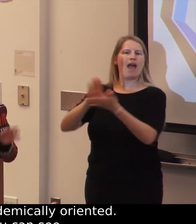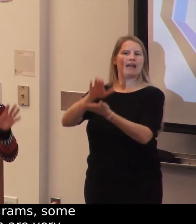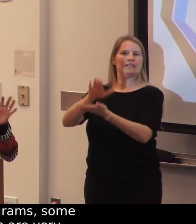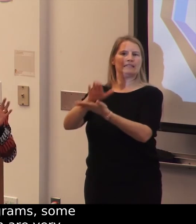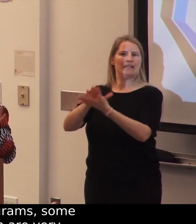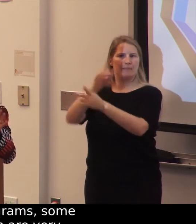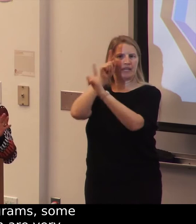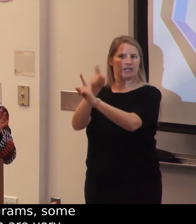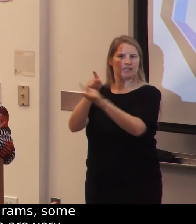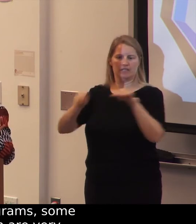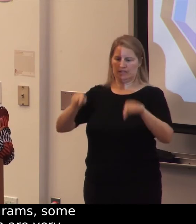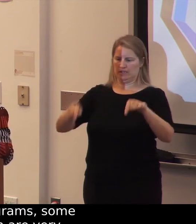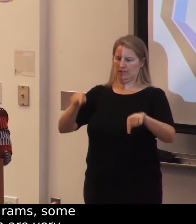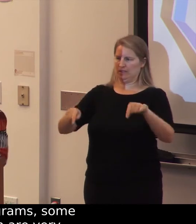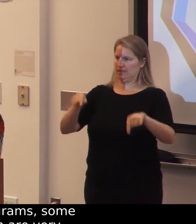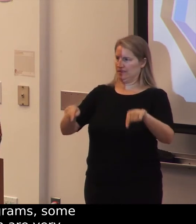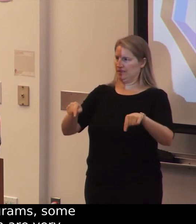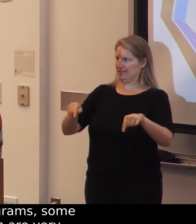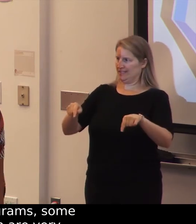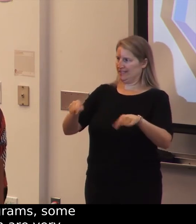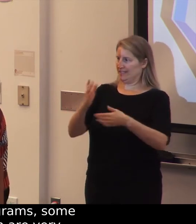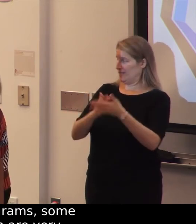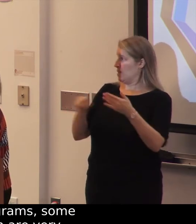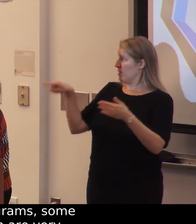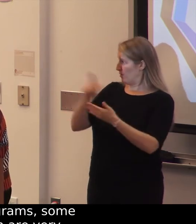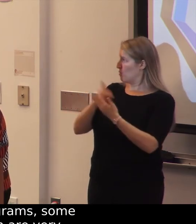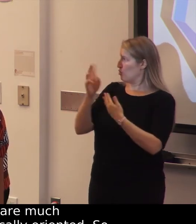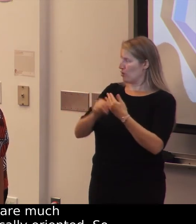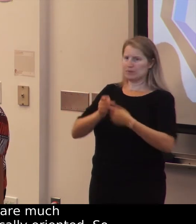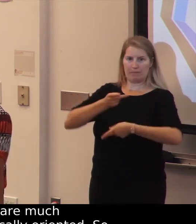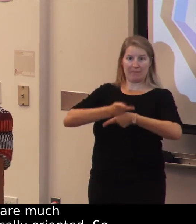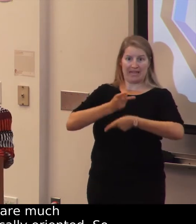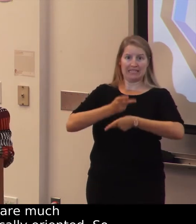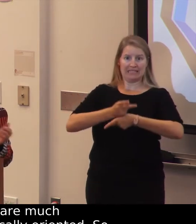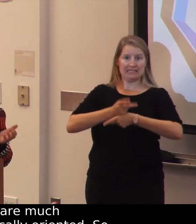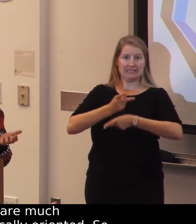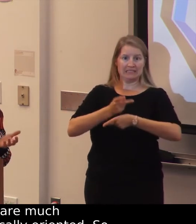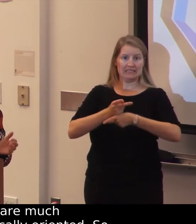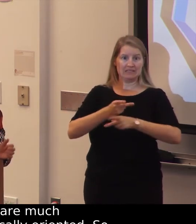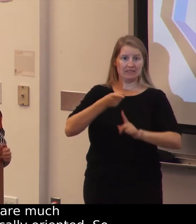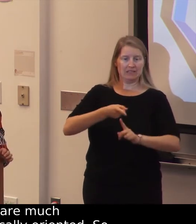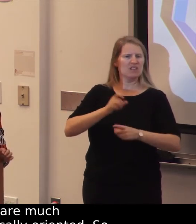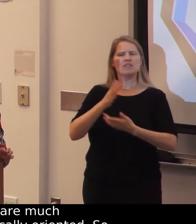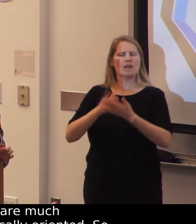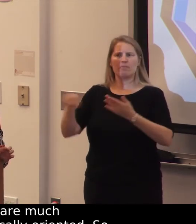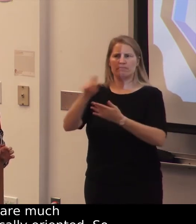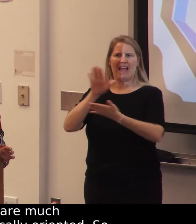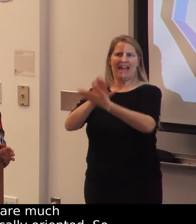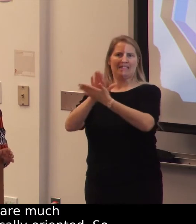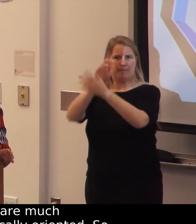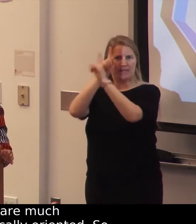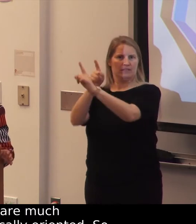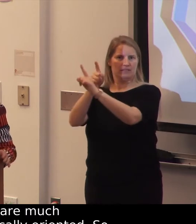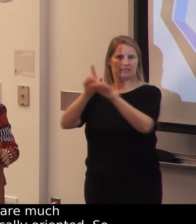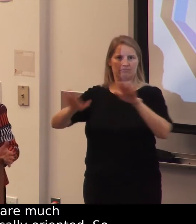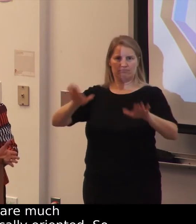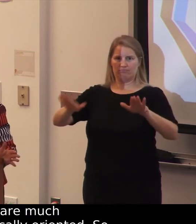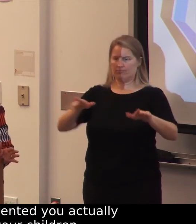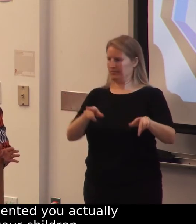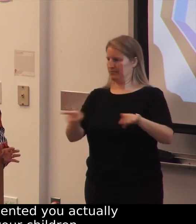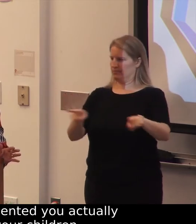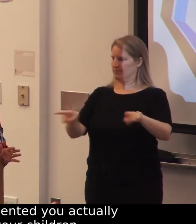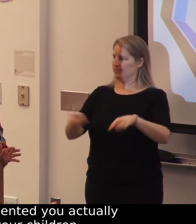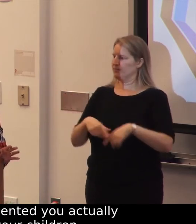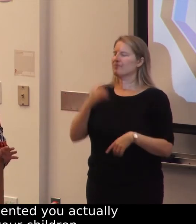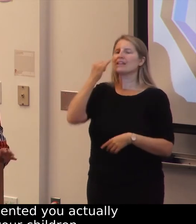And you can see probably some of your programs, some of them are very maintenance-oriented, and others are might much be more academically-oriented. So if